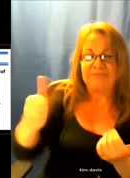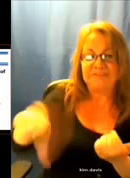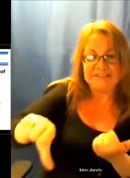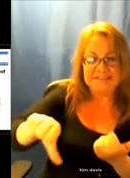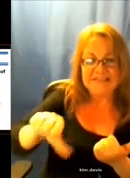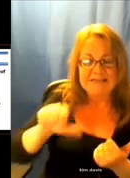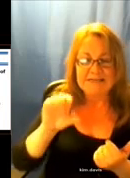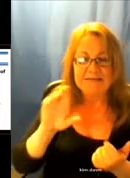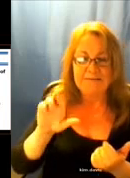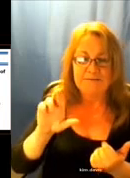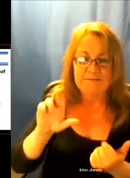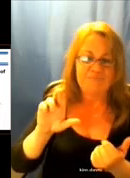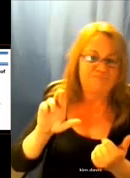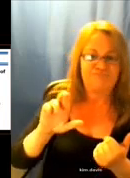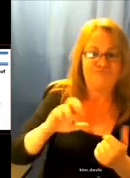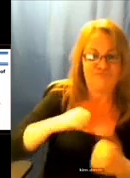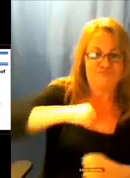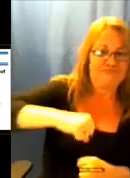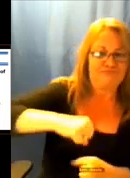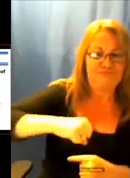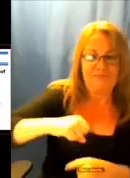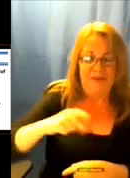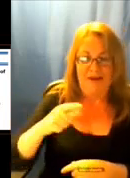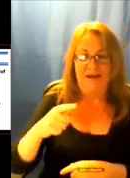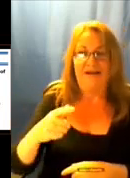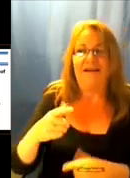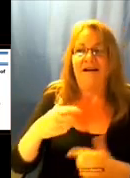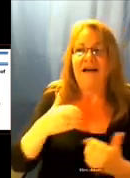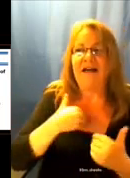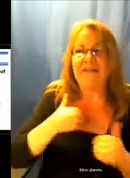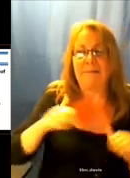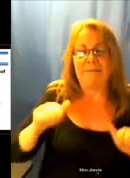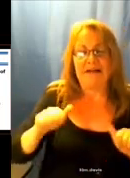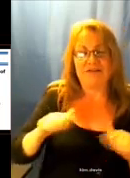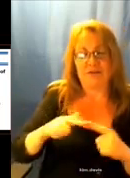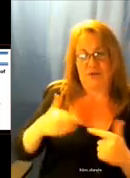Sometimes a person could be denied or